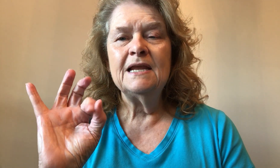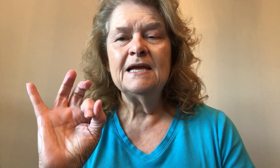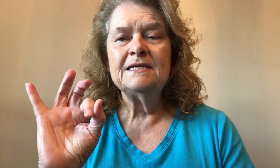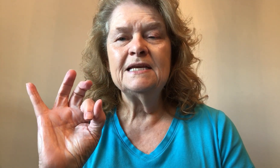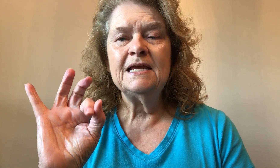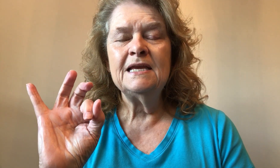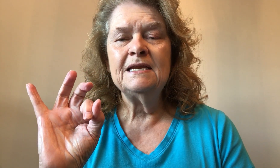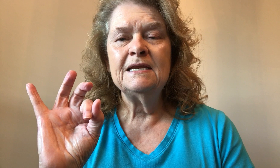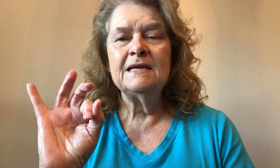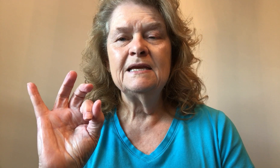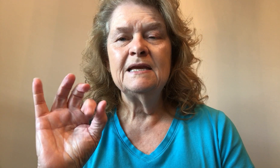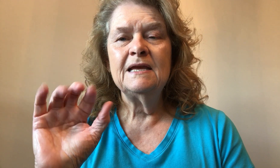19,